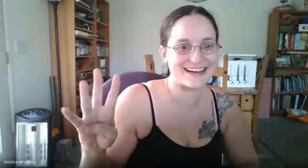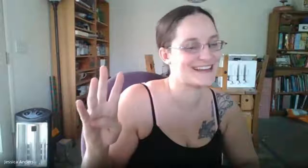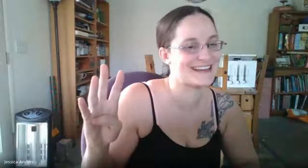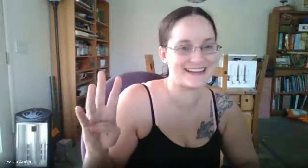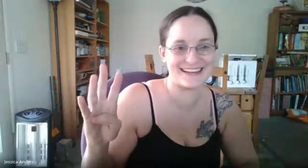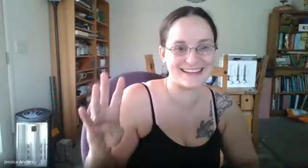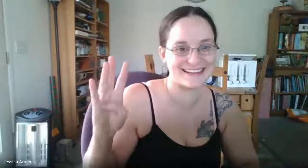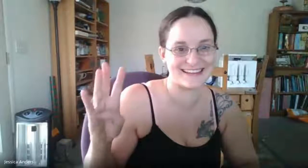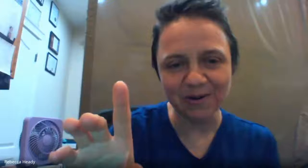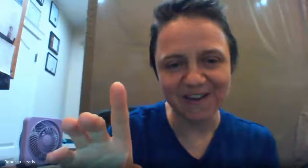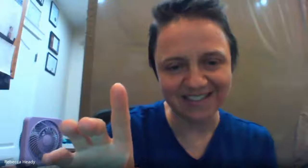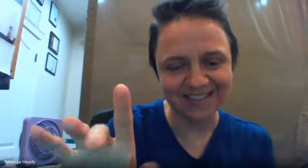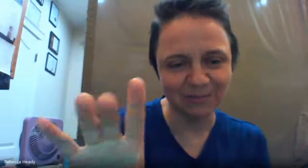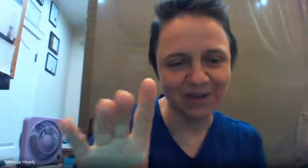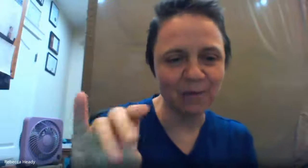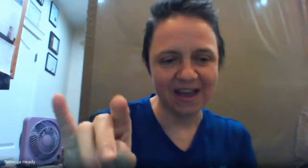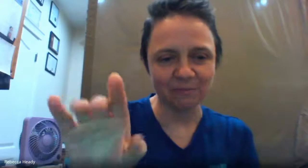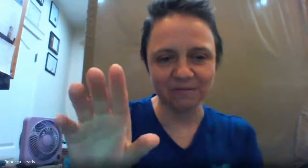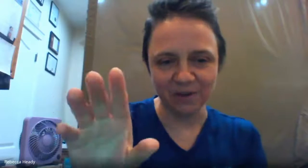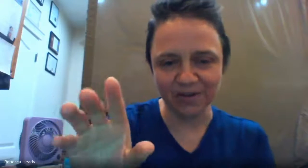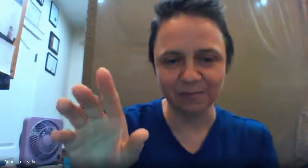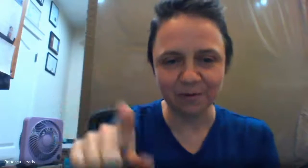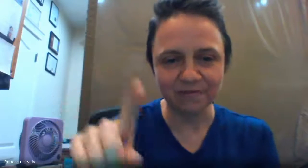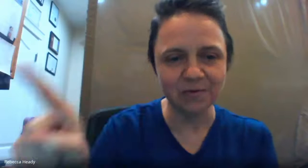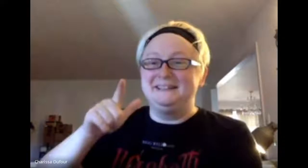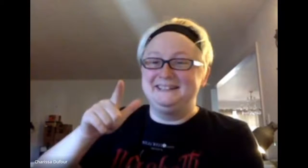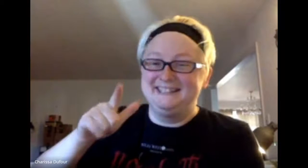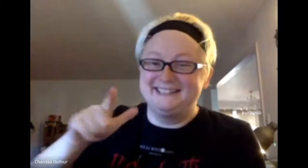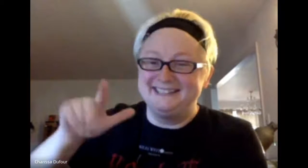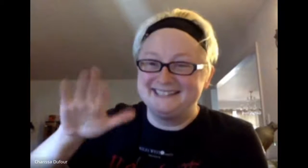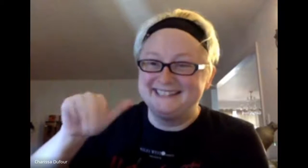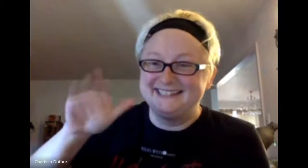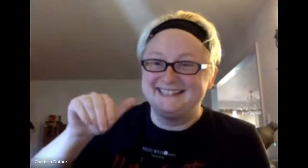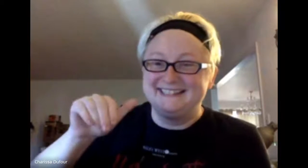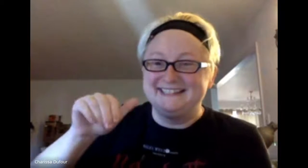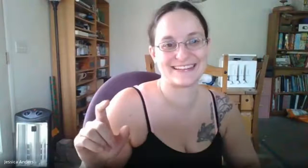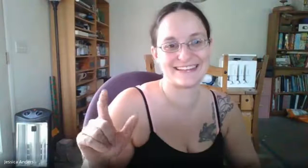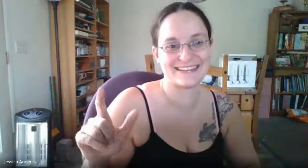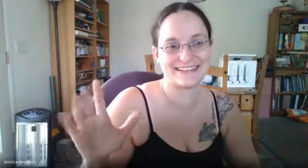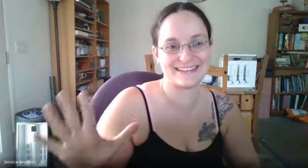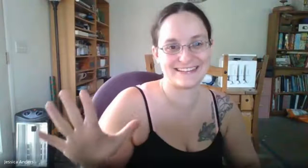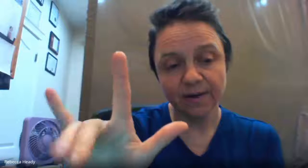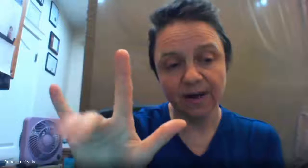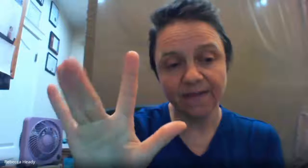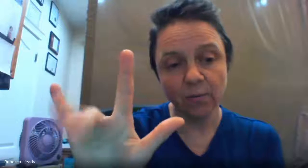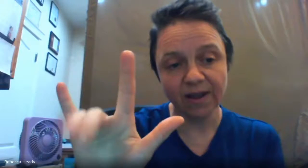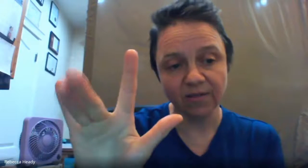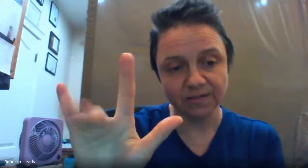Don't worry, I'm going fast on this and we can go back and review. I'm going to 25, and they wiggle this one. This is the